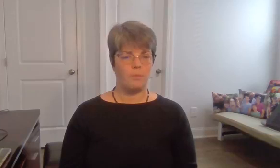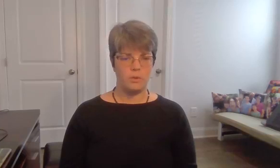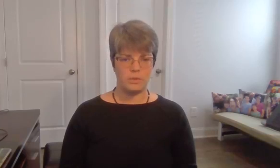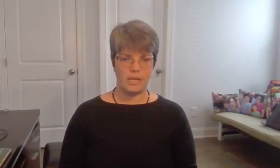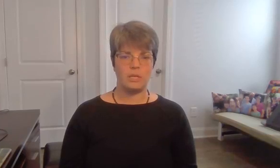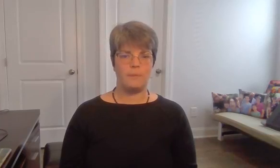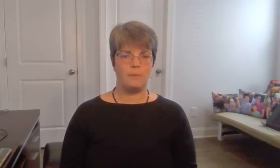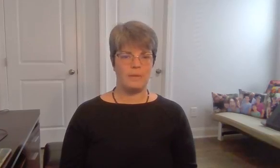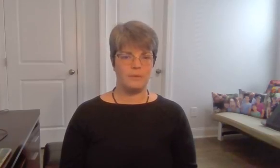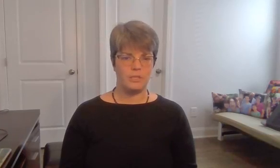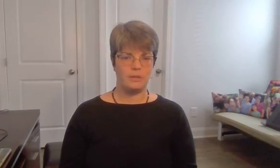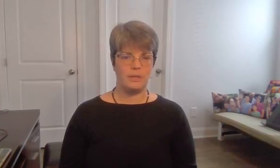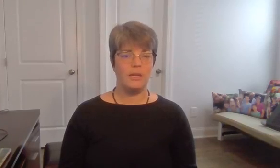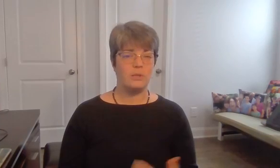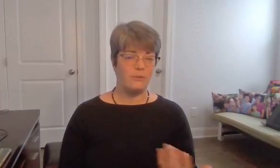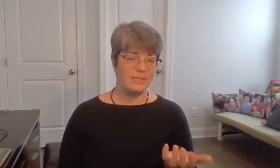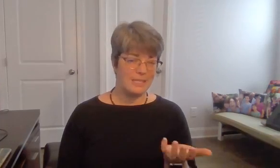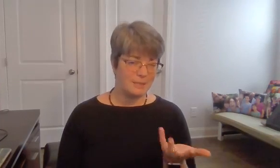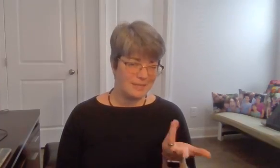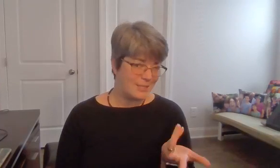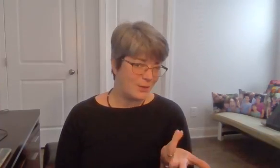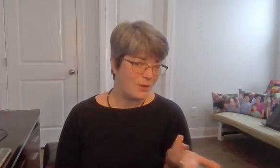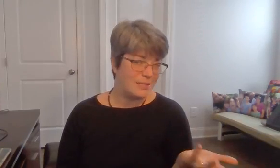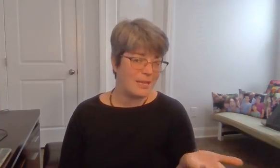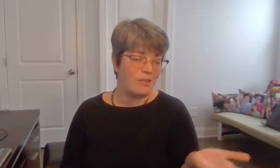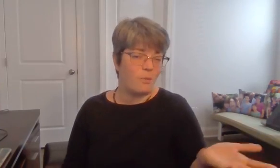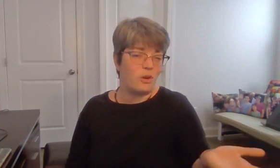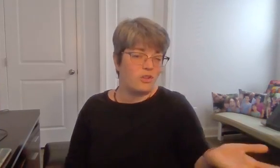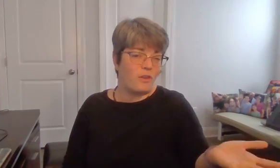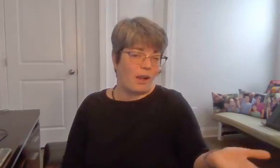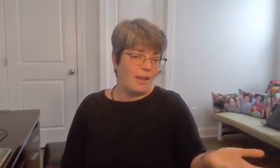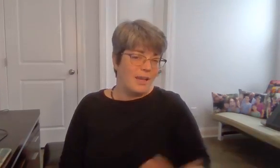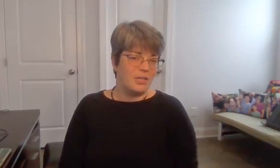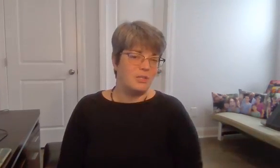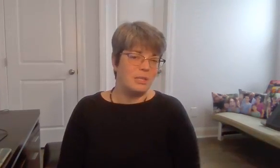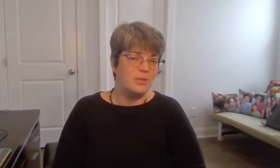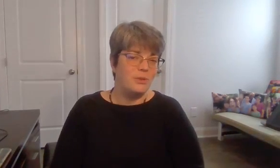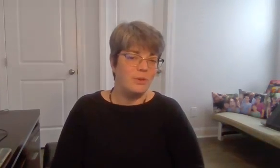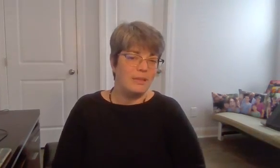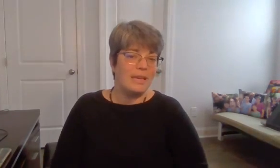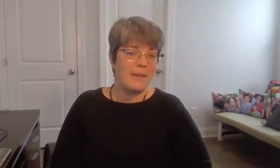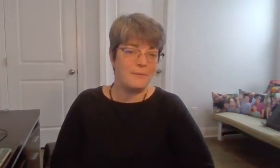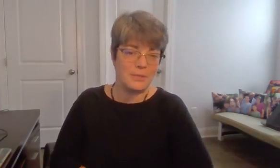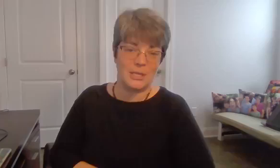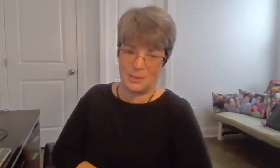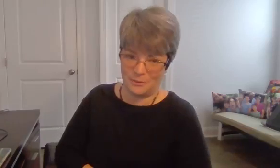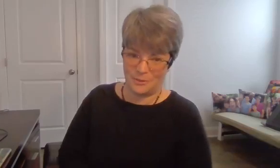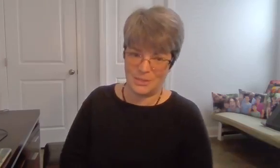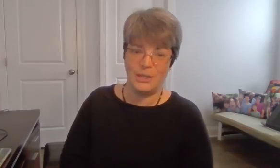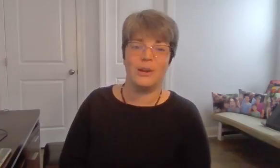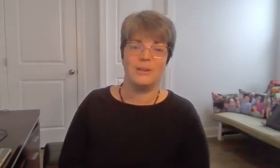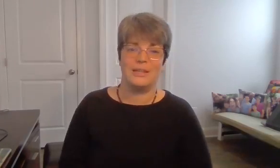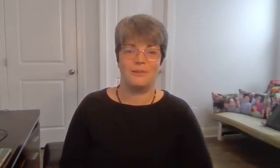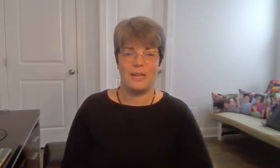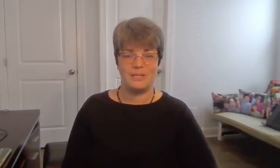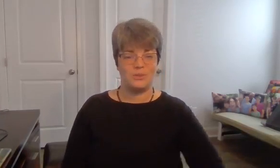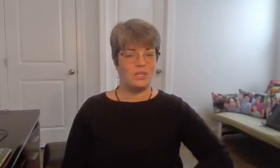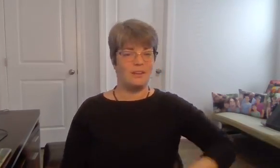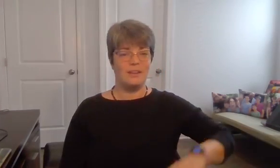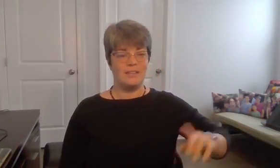motors catch up, they'll be able to do it. So for instance, my sister couldn't say the word truck. She substituted the F sound for the TR sound, right? So she'd